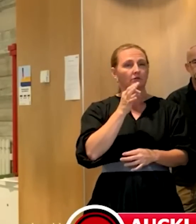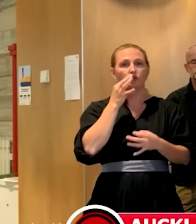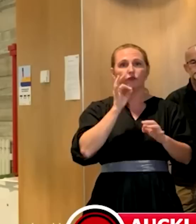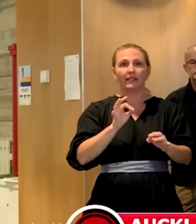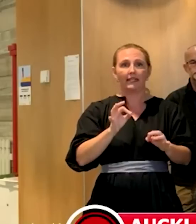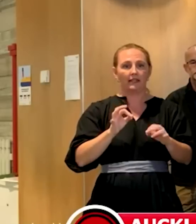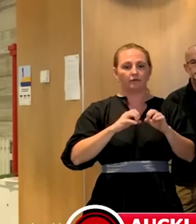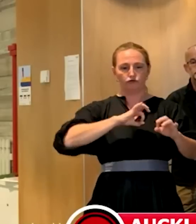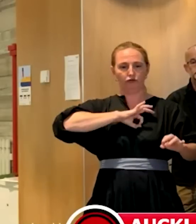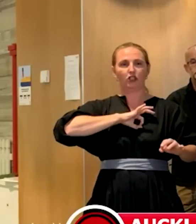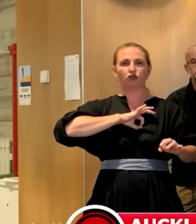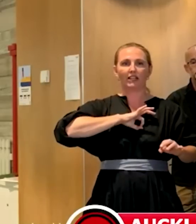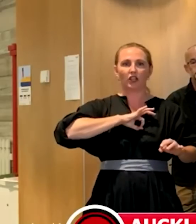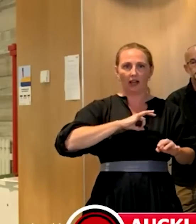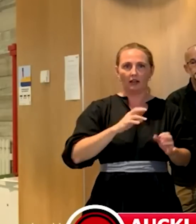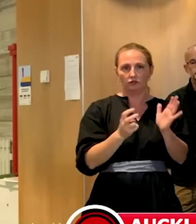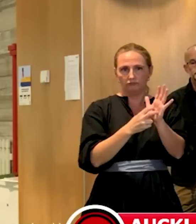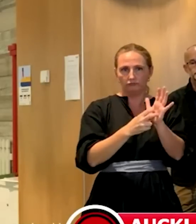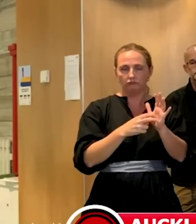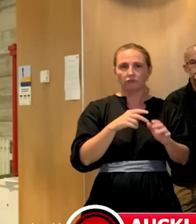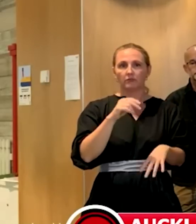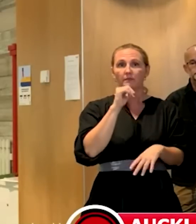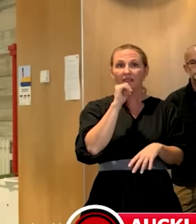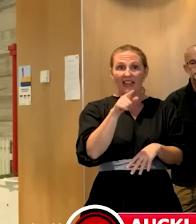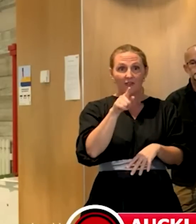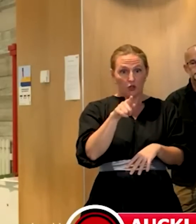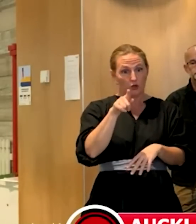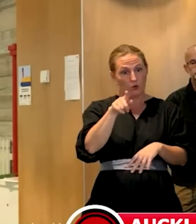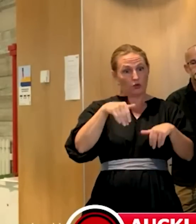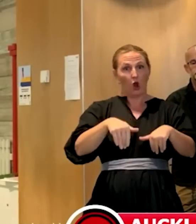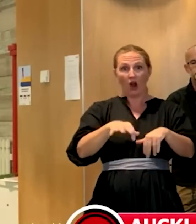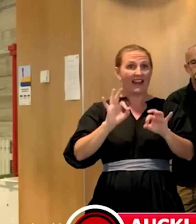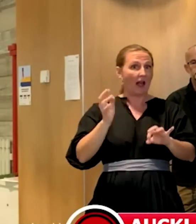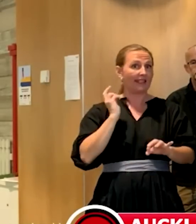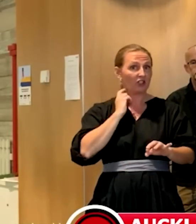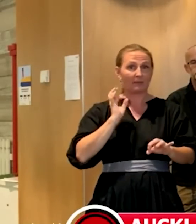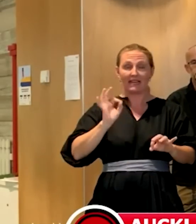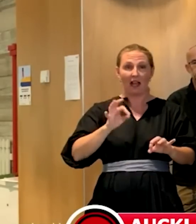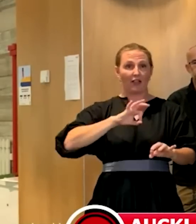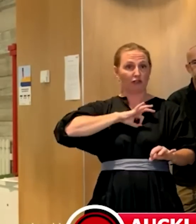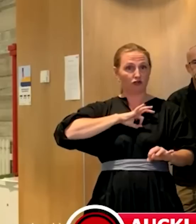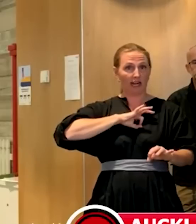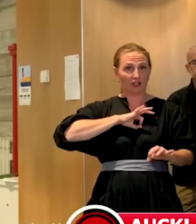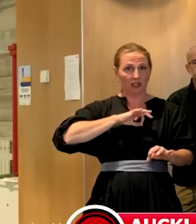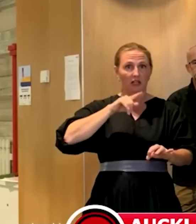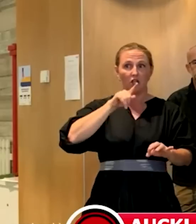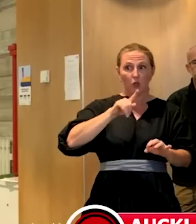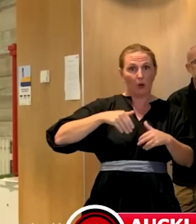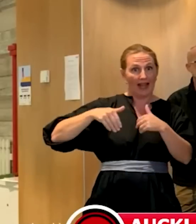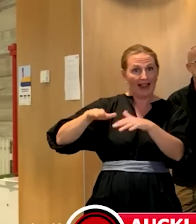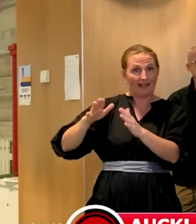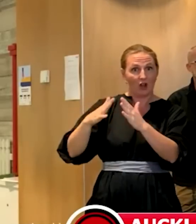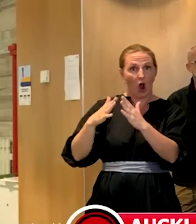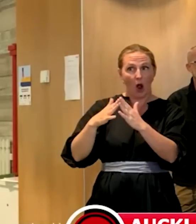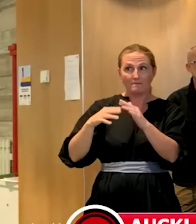dog is not microchipped or registered, and that's a barrier to you bringing it to the shelter because you need and you've needed to leave your home